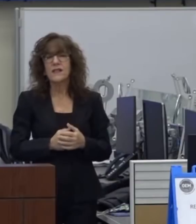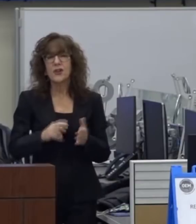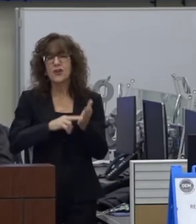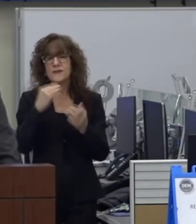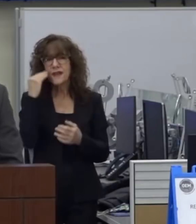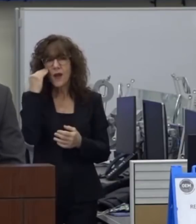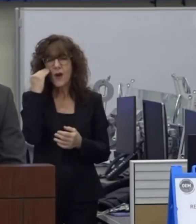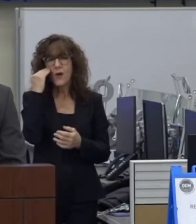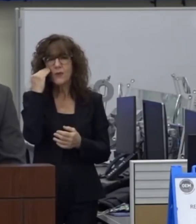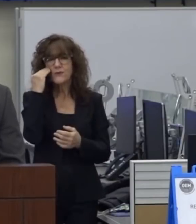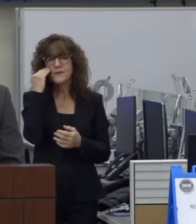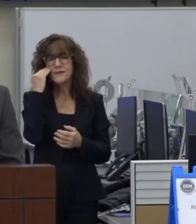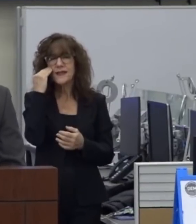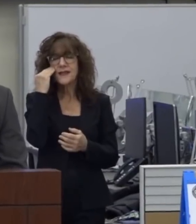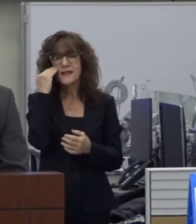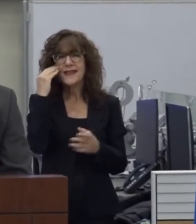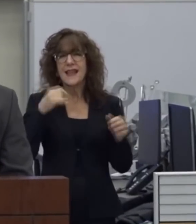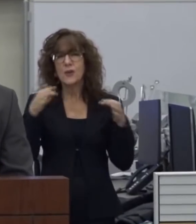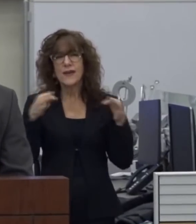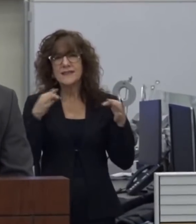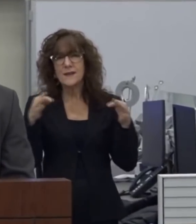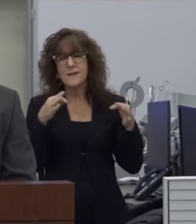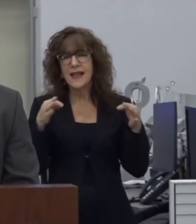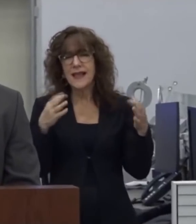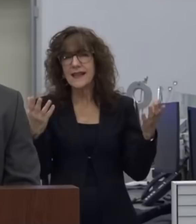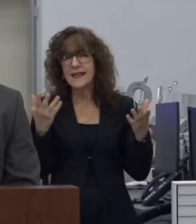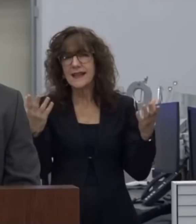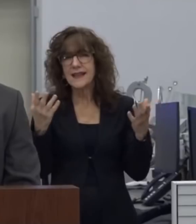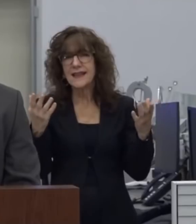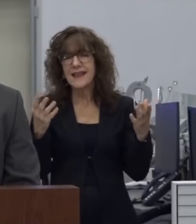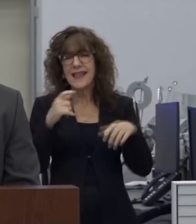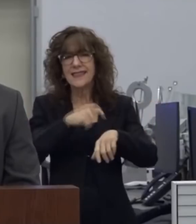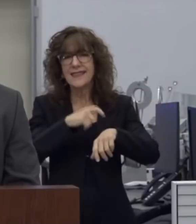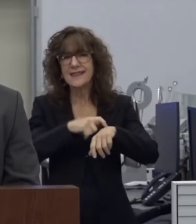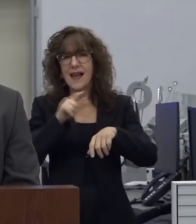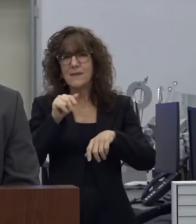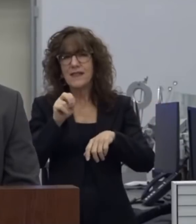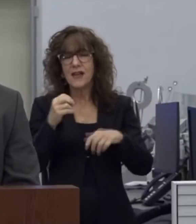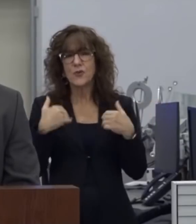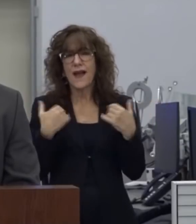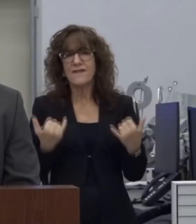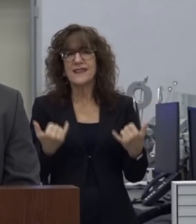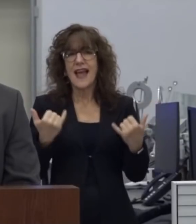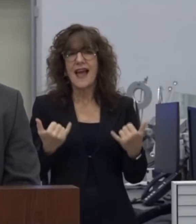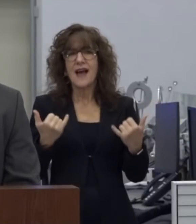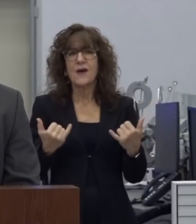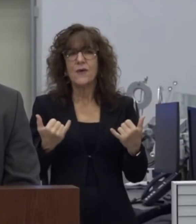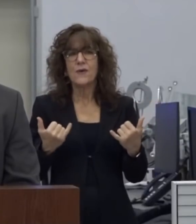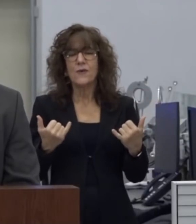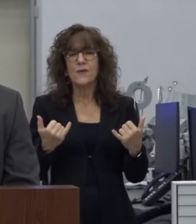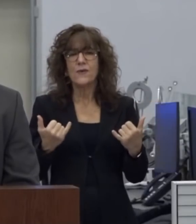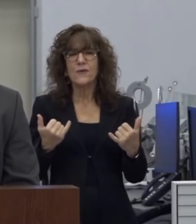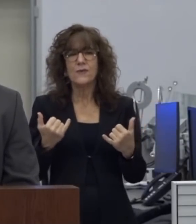nursing homes gets it, and so can you explain, like, based on the timeline that you all have now, when you think you're gonna get it, when are